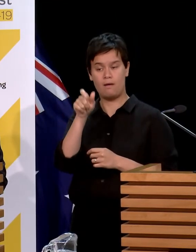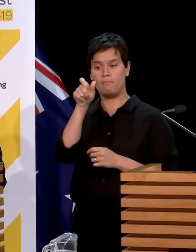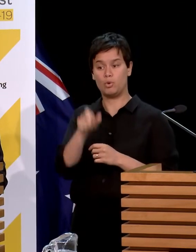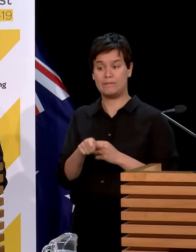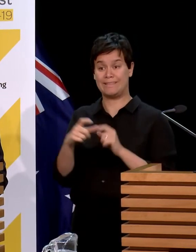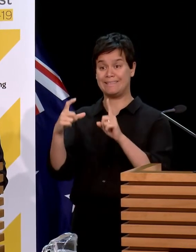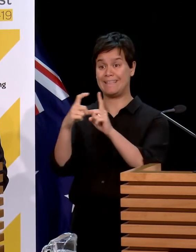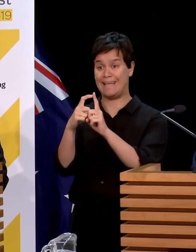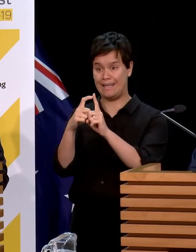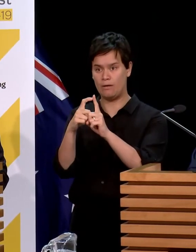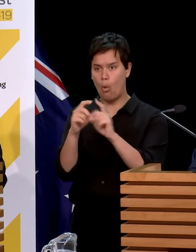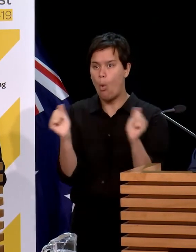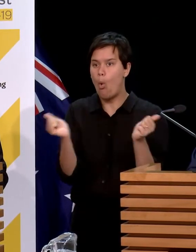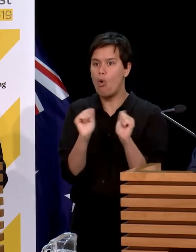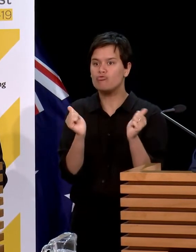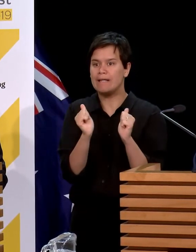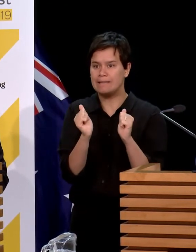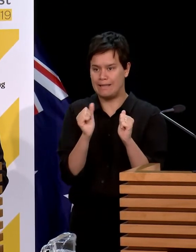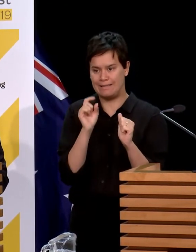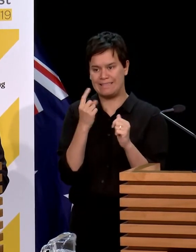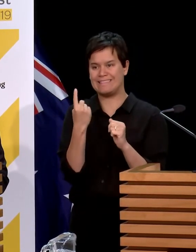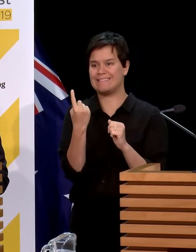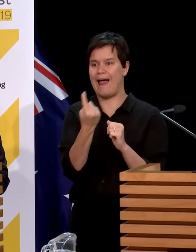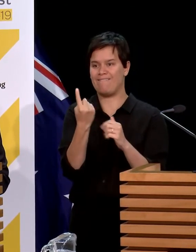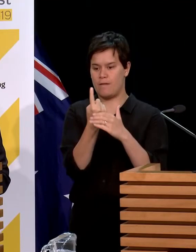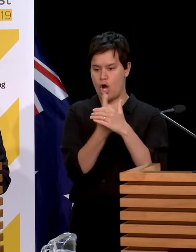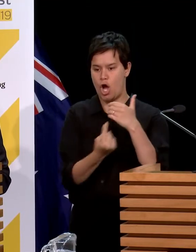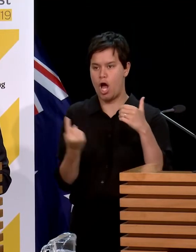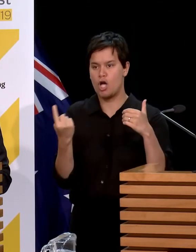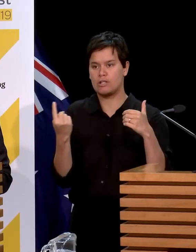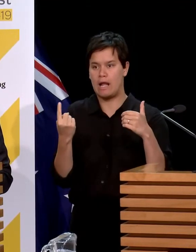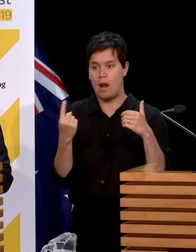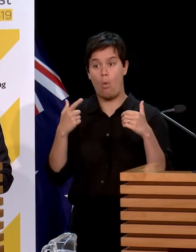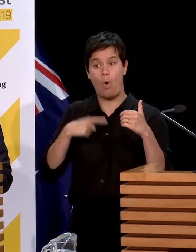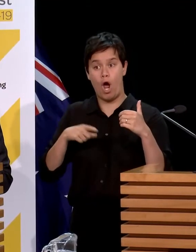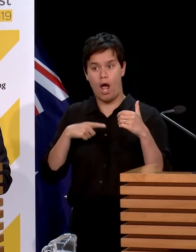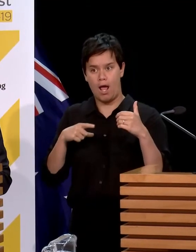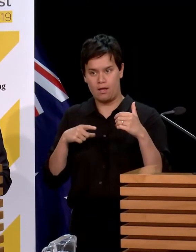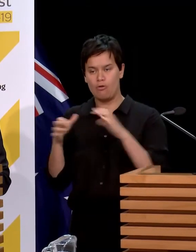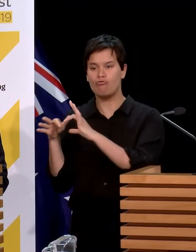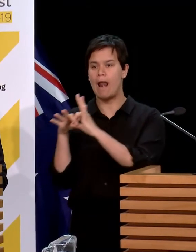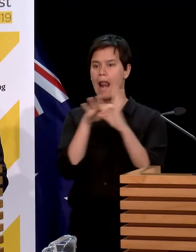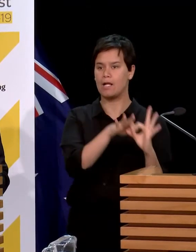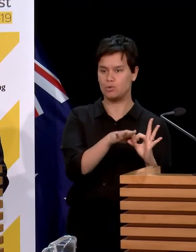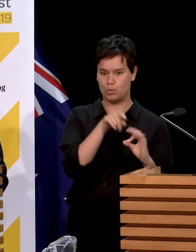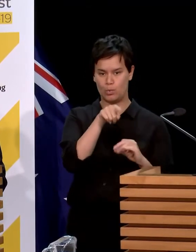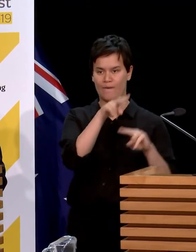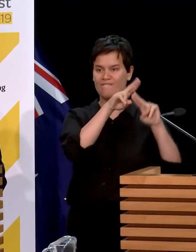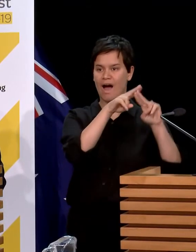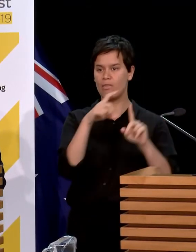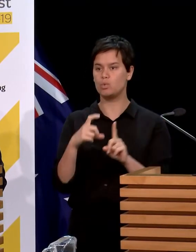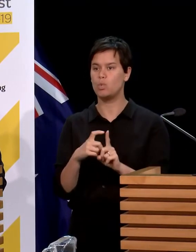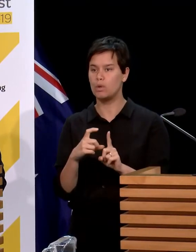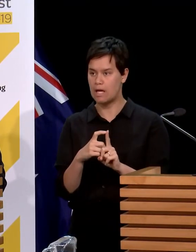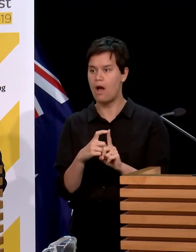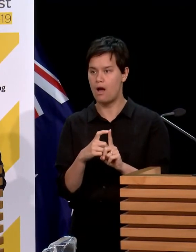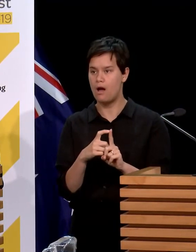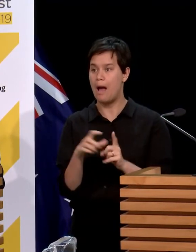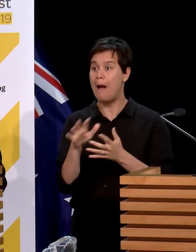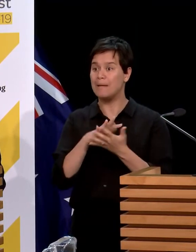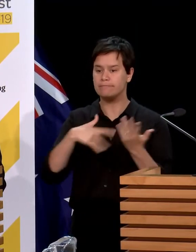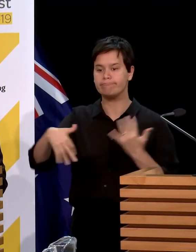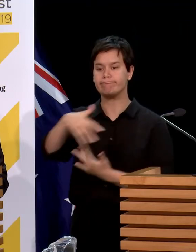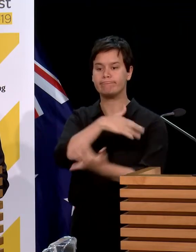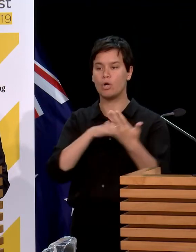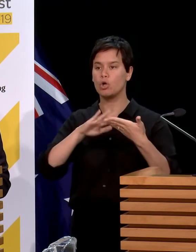isolation, and as I've indicated, is being regularly tested. Therefore, the public health risk as a result of this